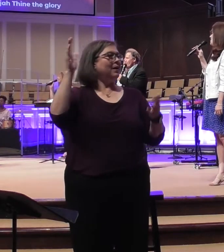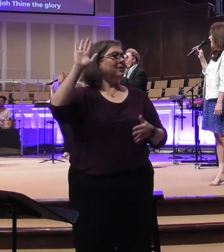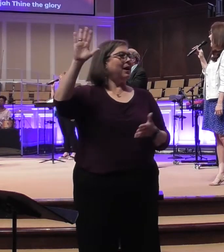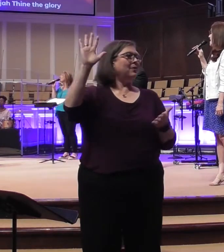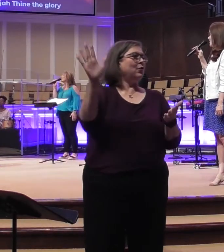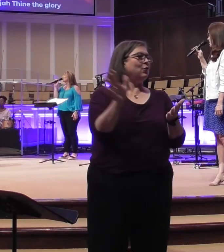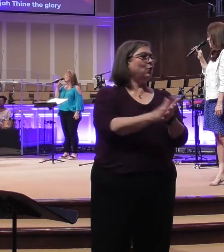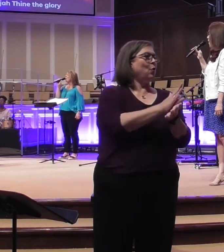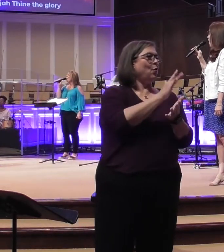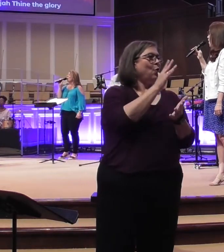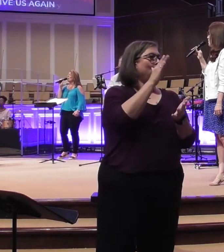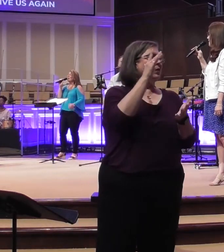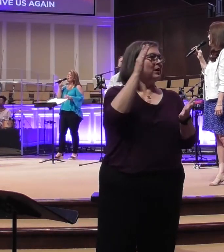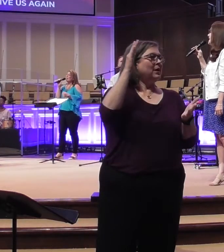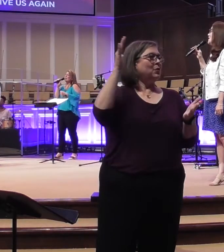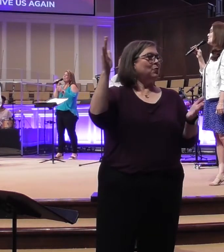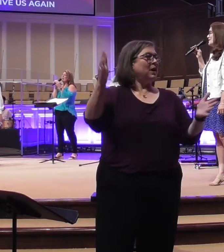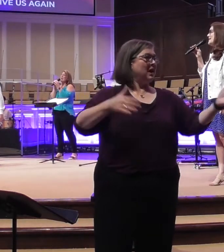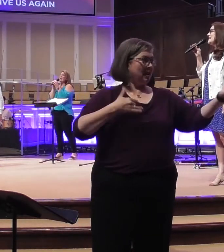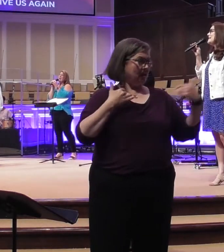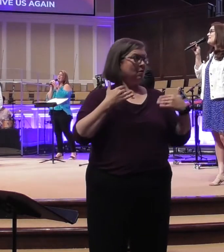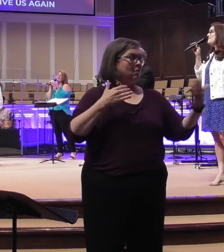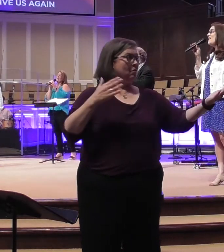Hallelujah, thine the glory.